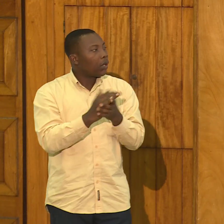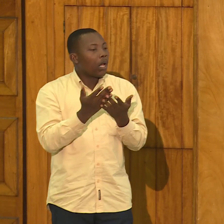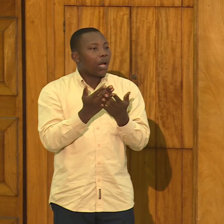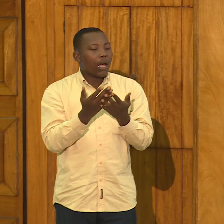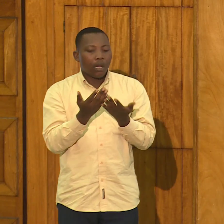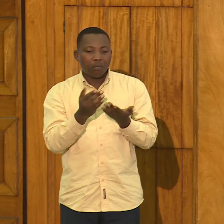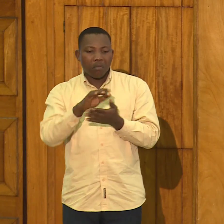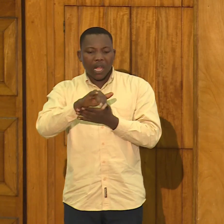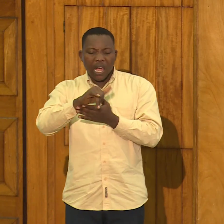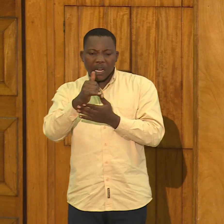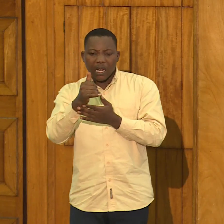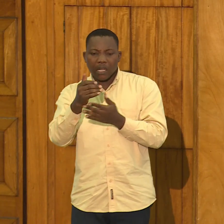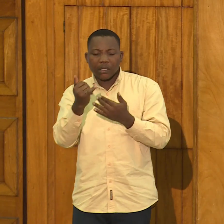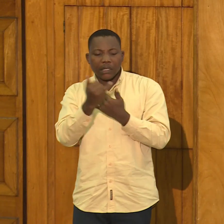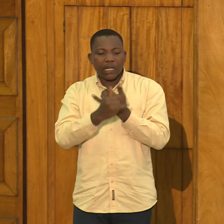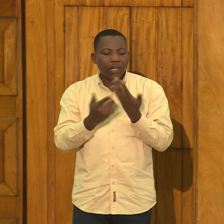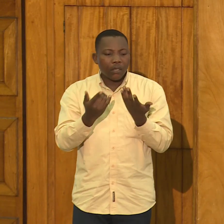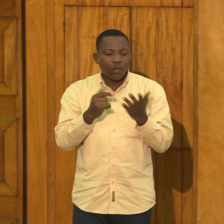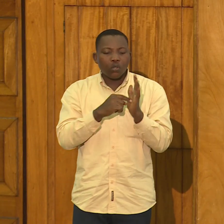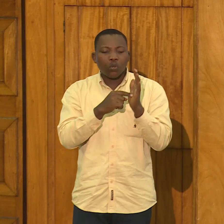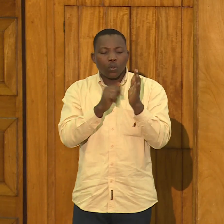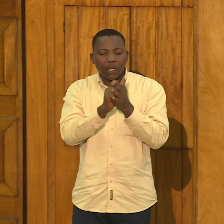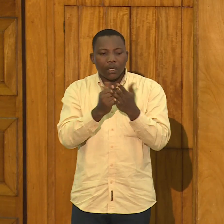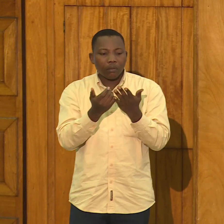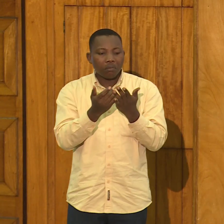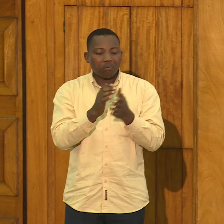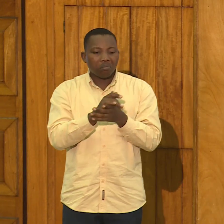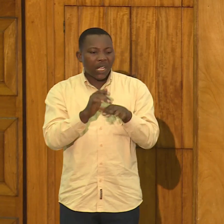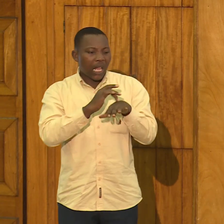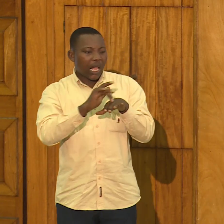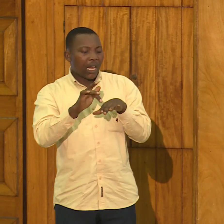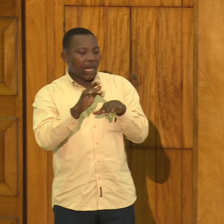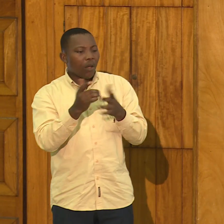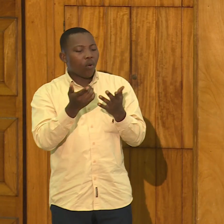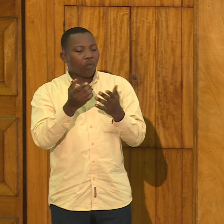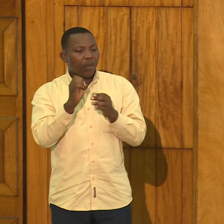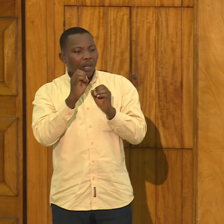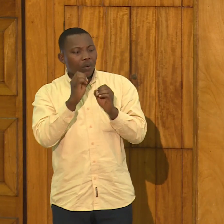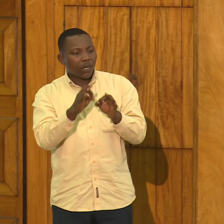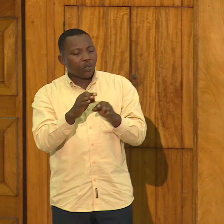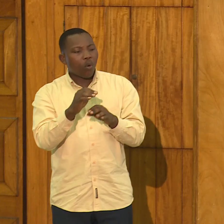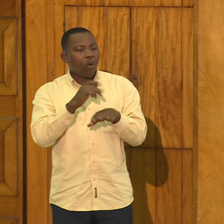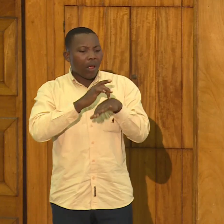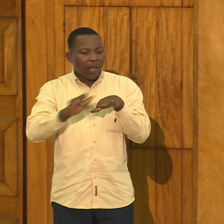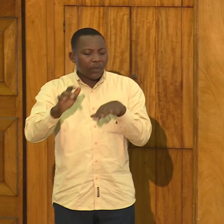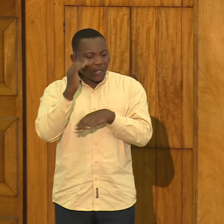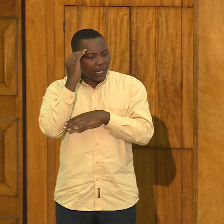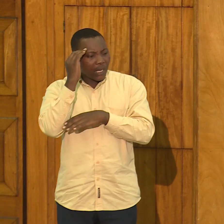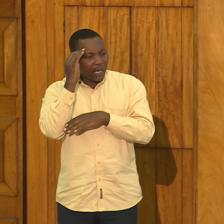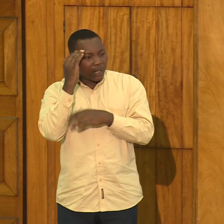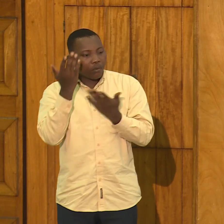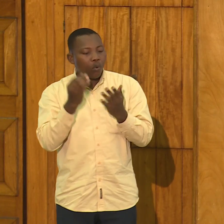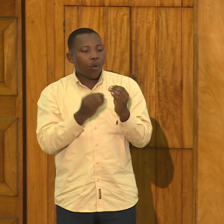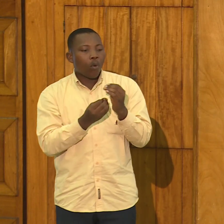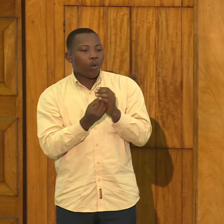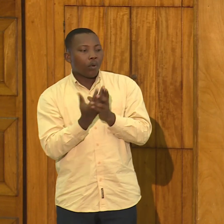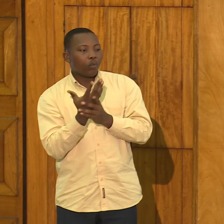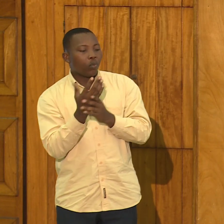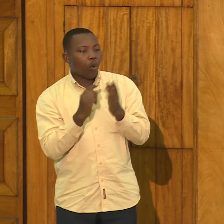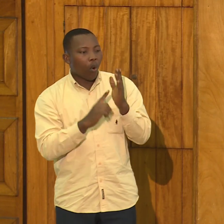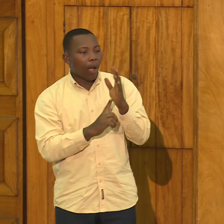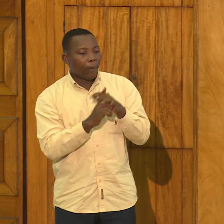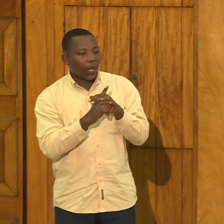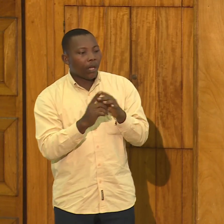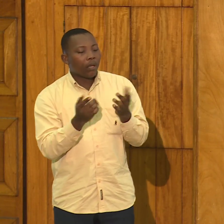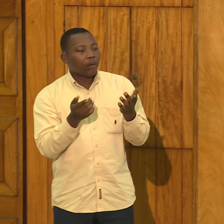that lack of education of this, or rather knowledge of this service point, emerged as a significant barrier